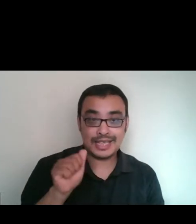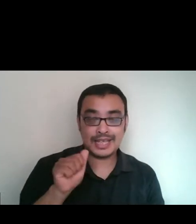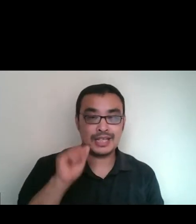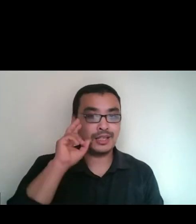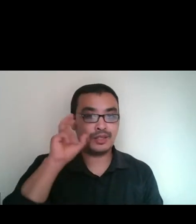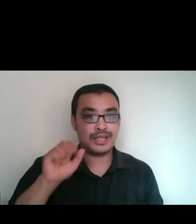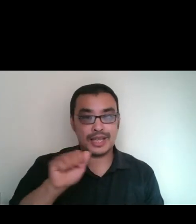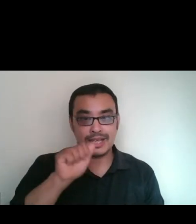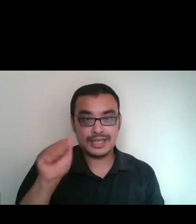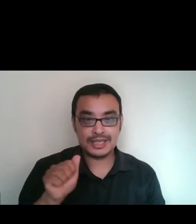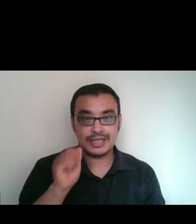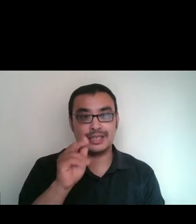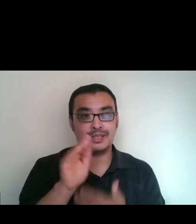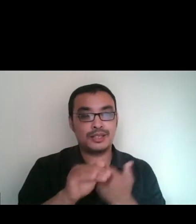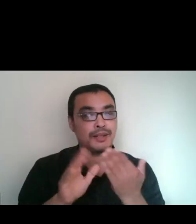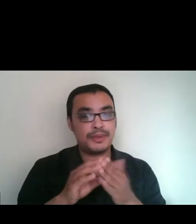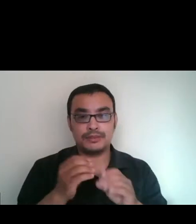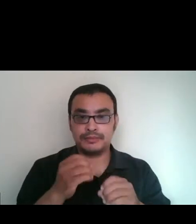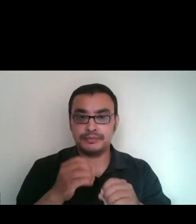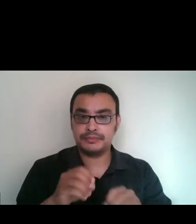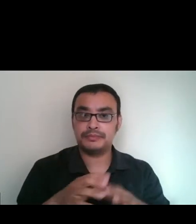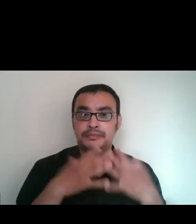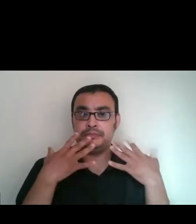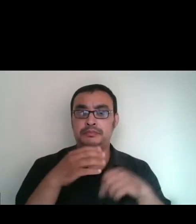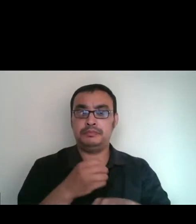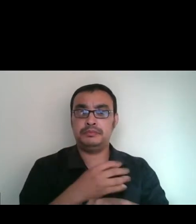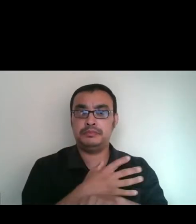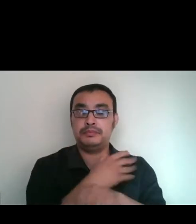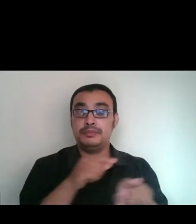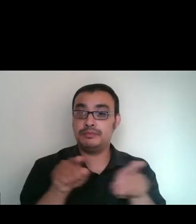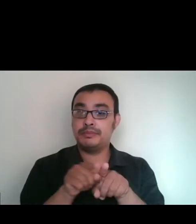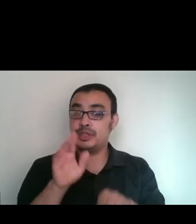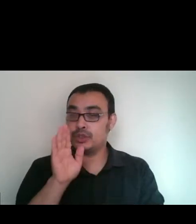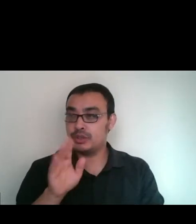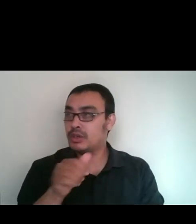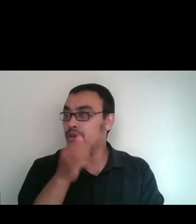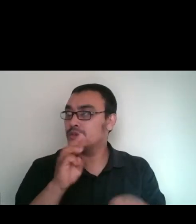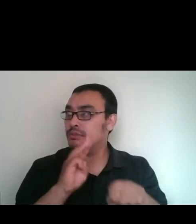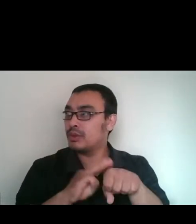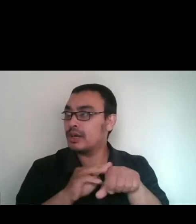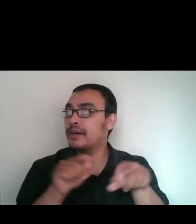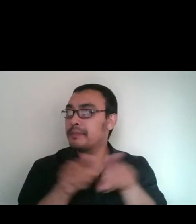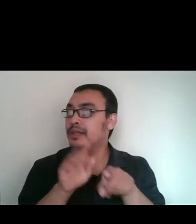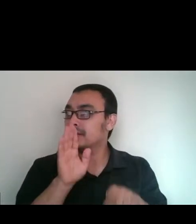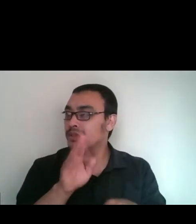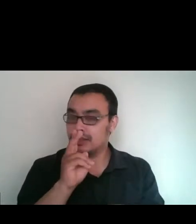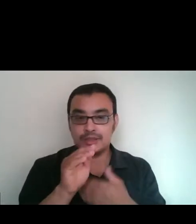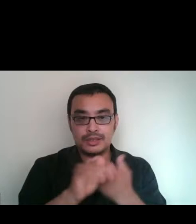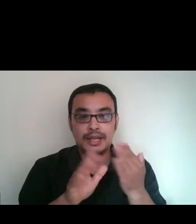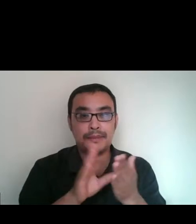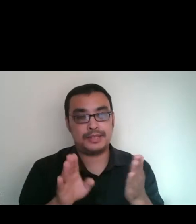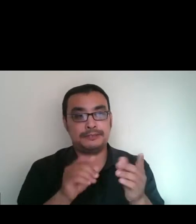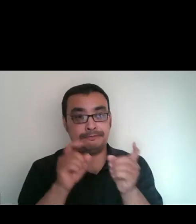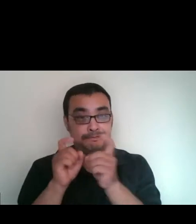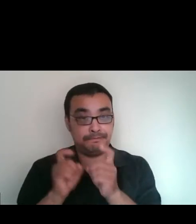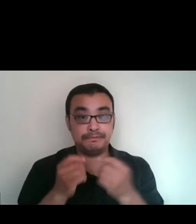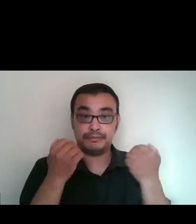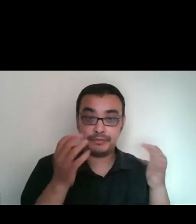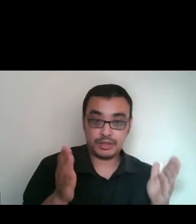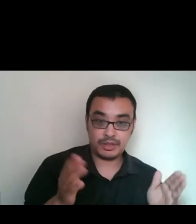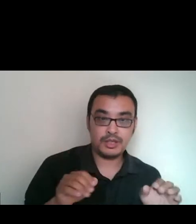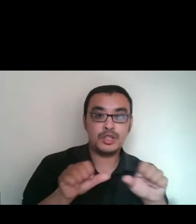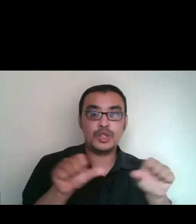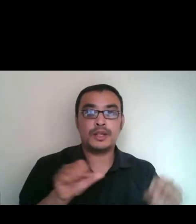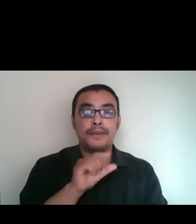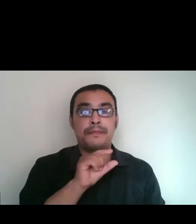is affecting from that. And really we have an opportunity, I think other colleagues has discussed about the land conflict, and the land cleft